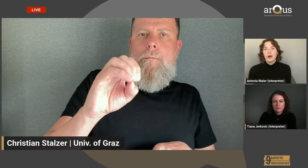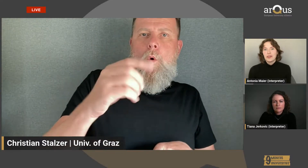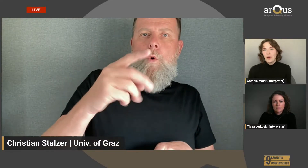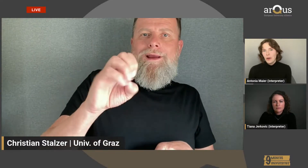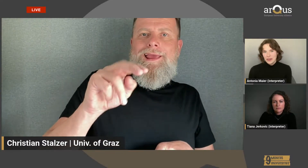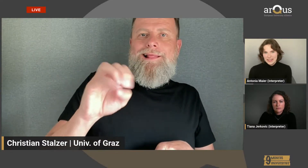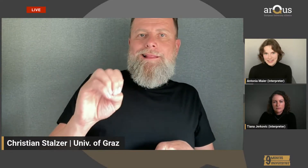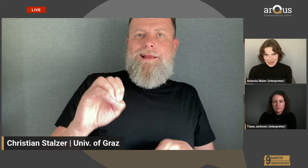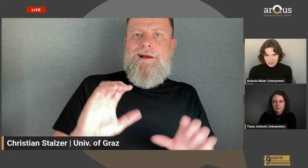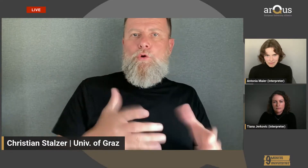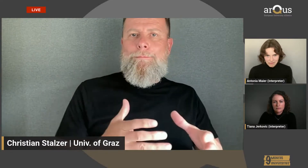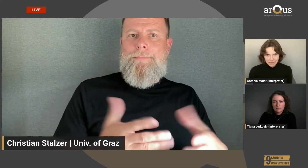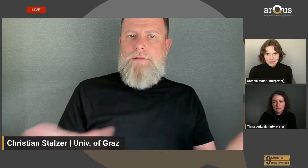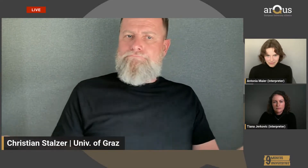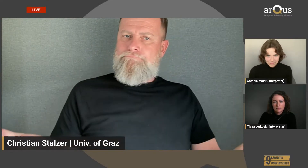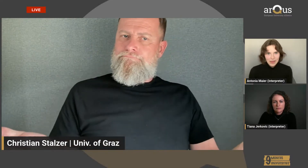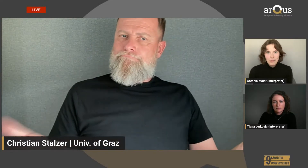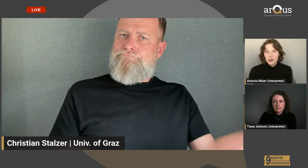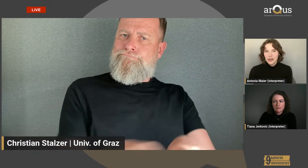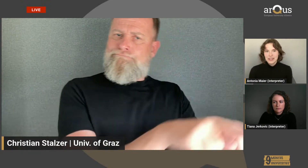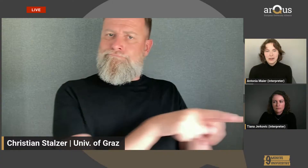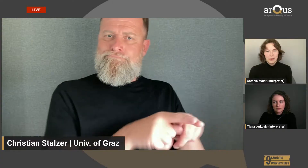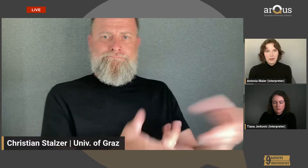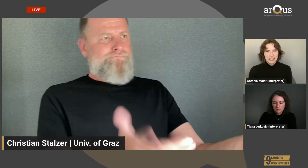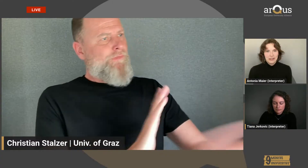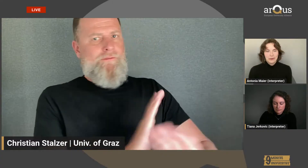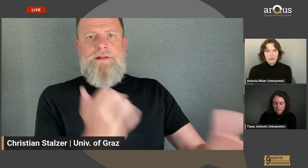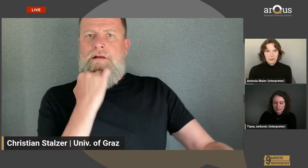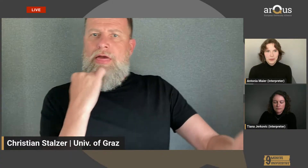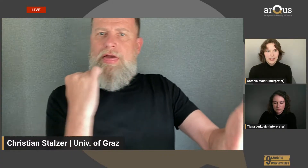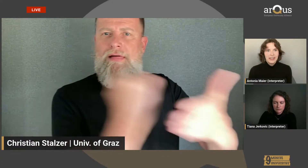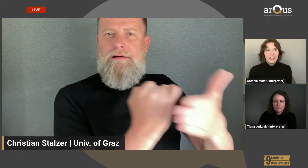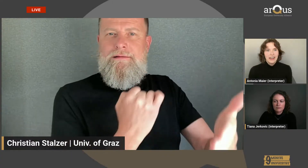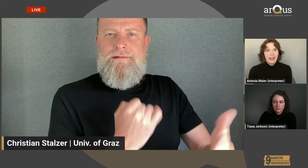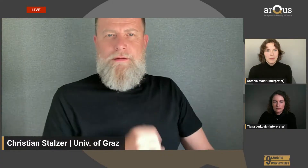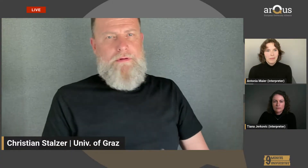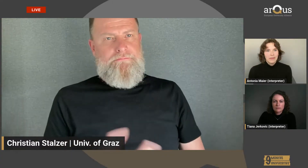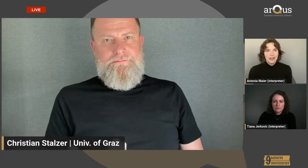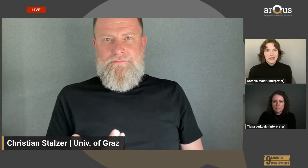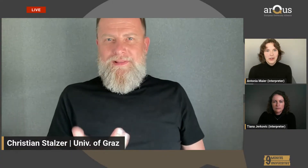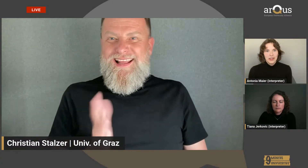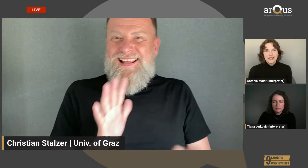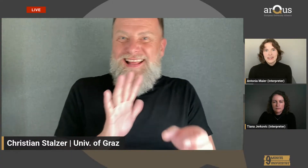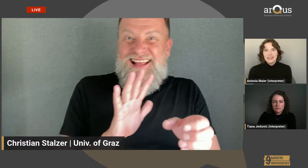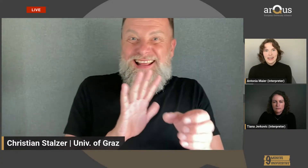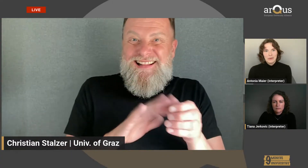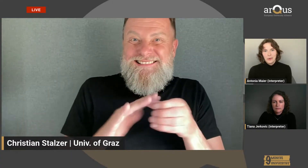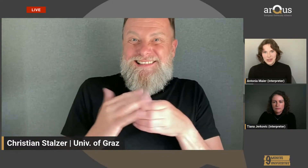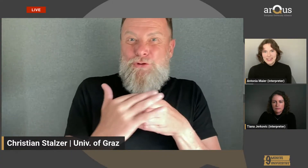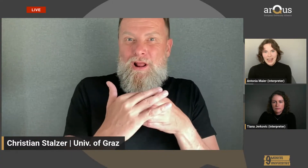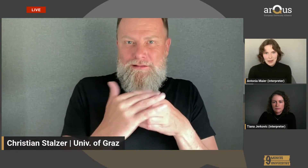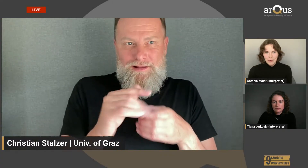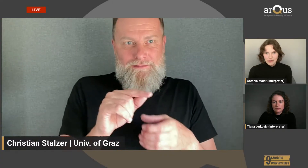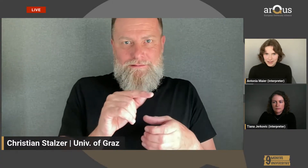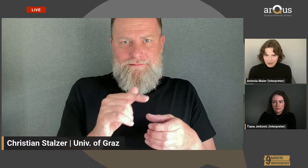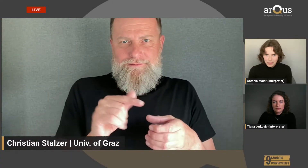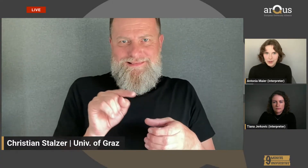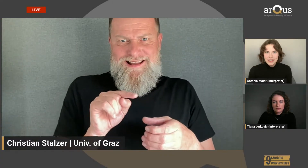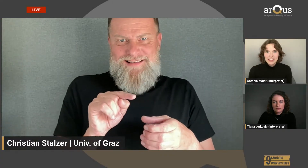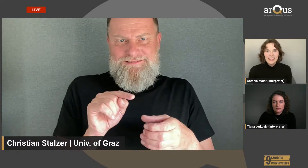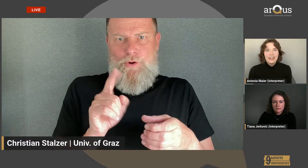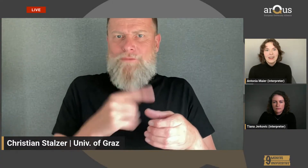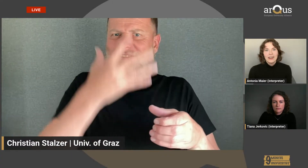we're not all the same. We're not a homogeneous group. There's not that one type of